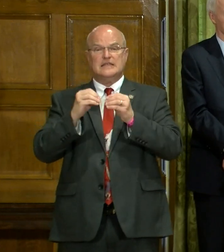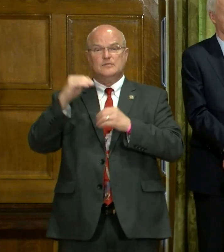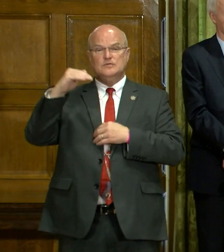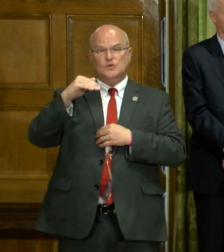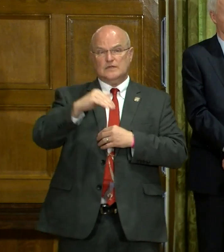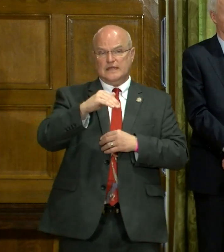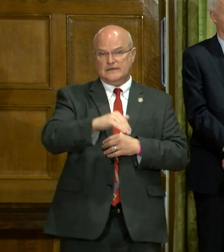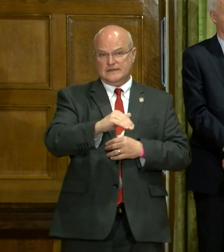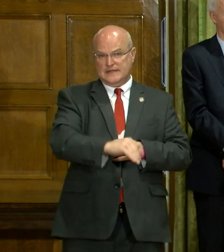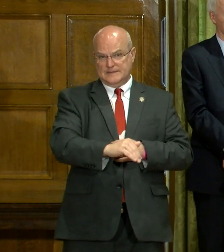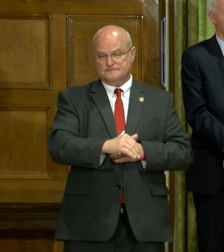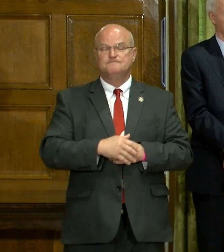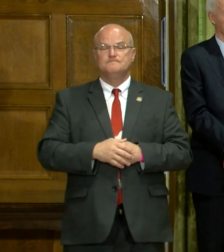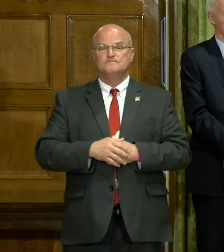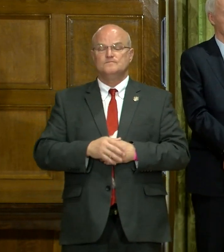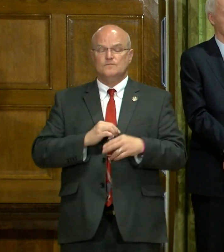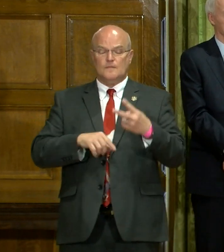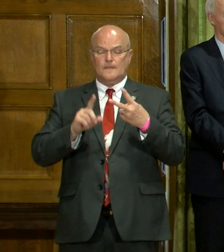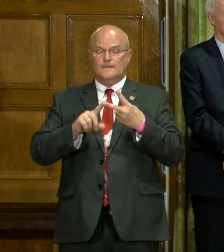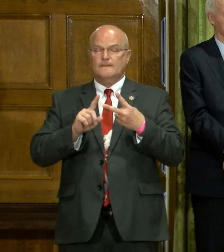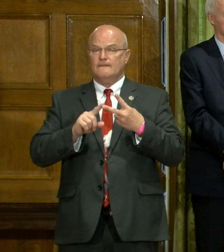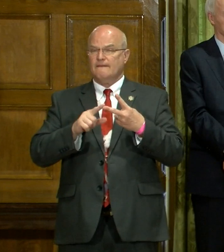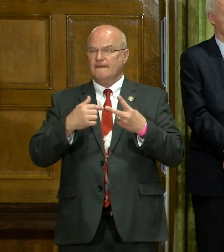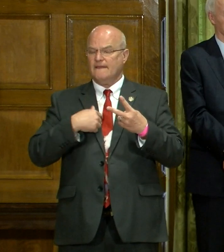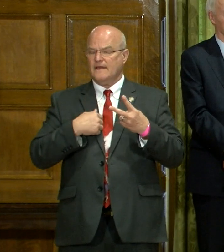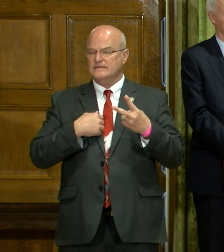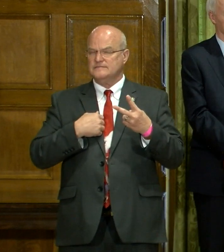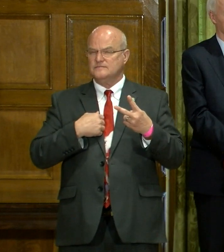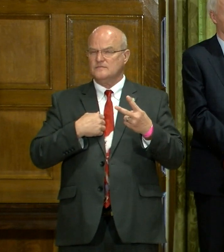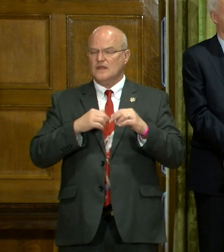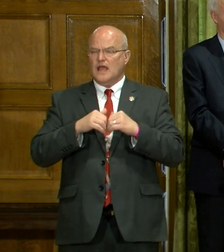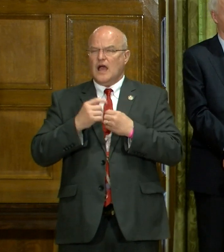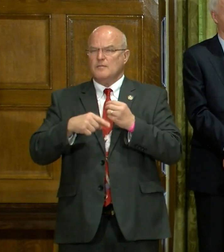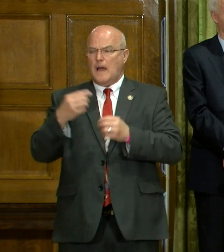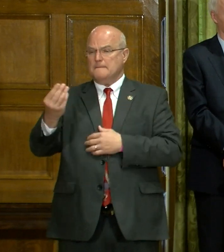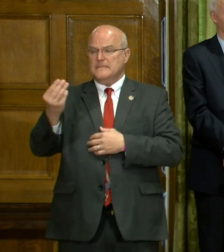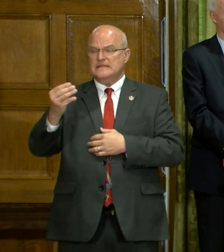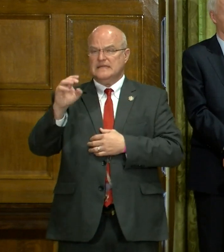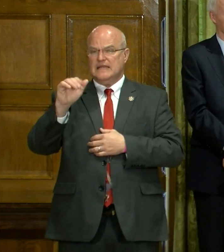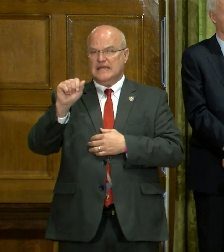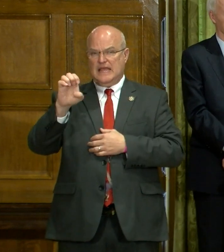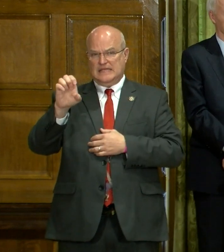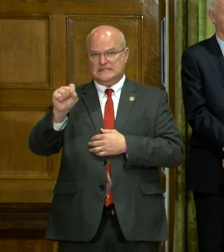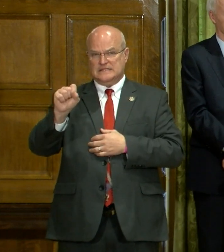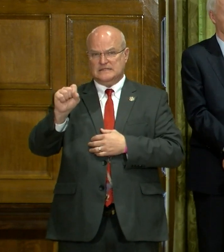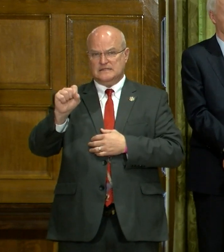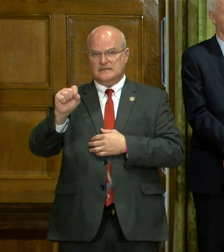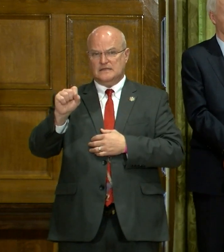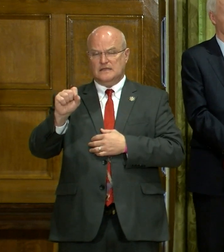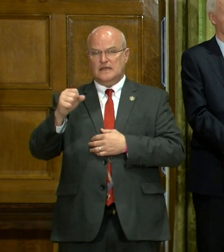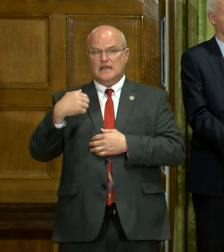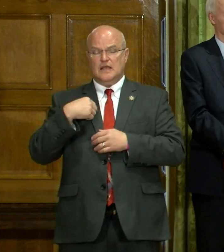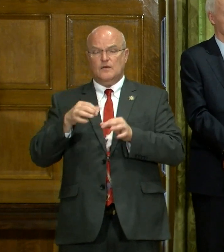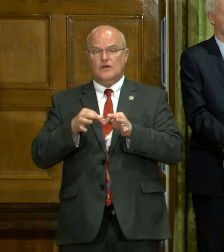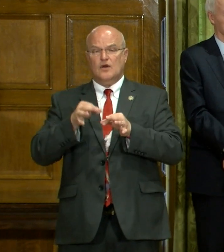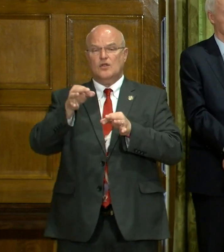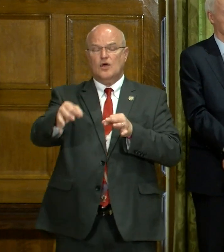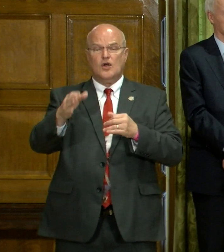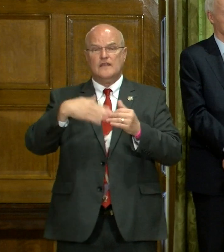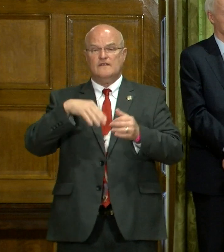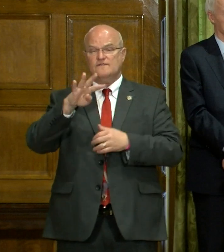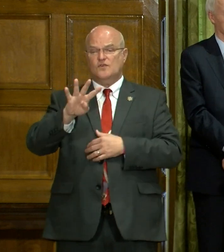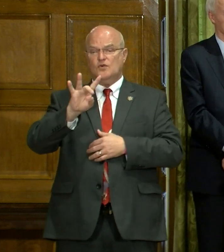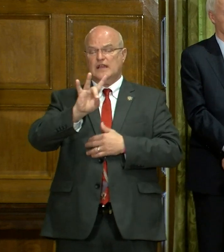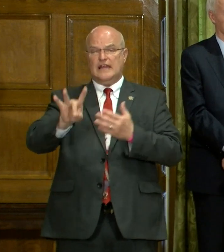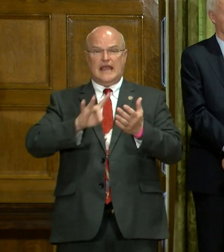going down and down. Second question I have is, well, how about Monday cases? Can we go longer than 48